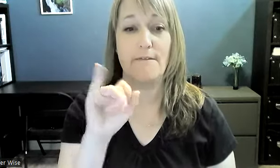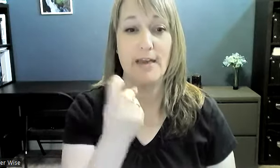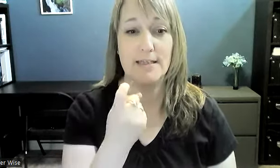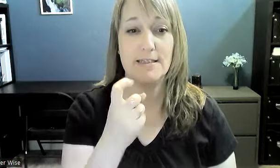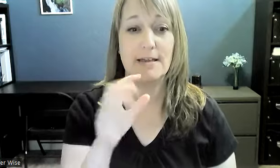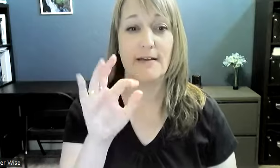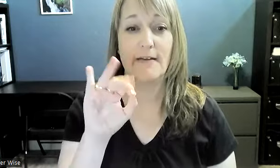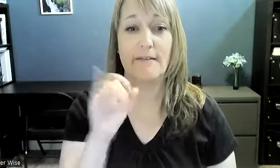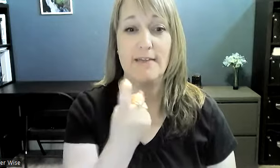Fix, fix.